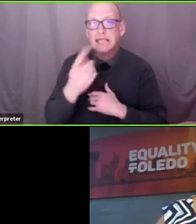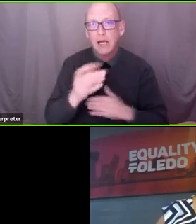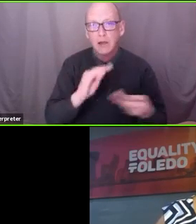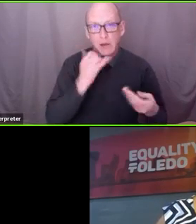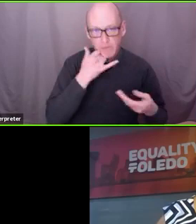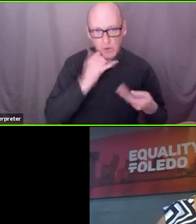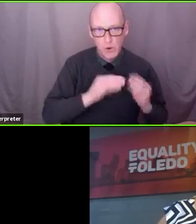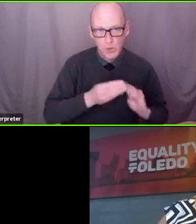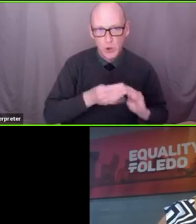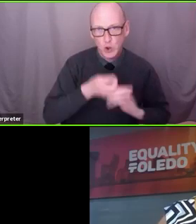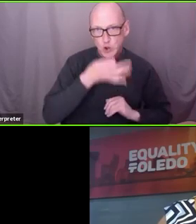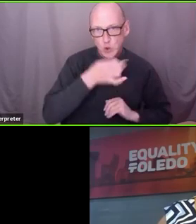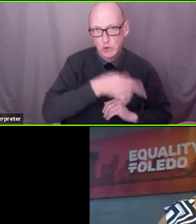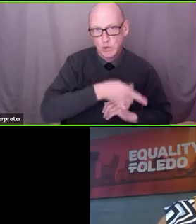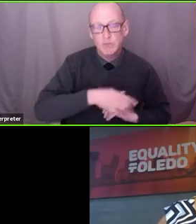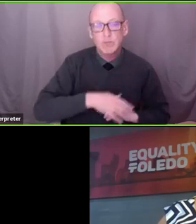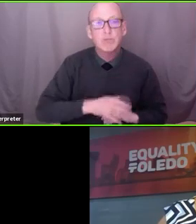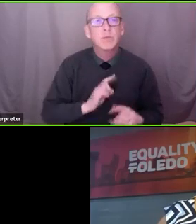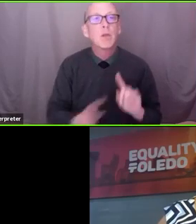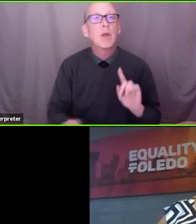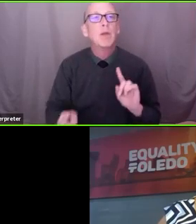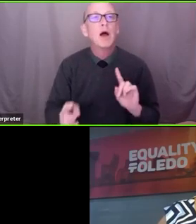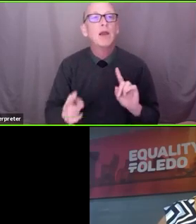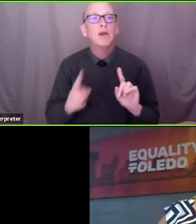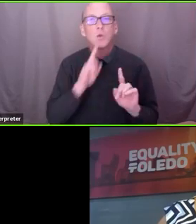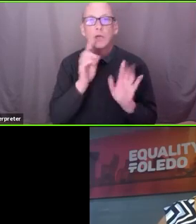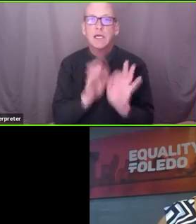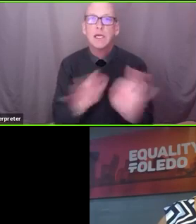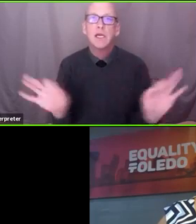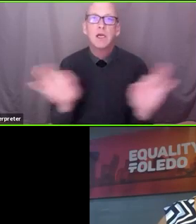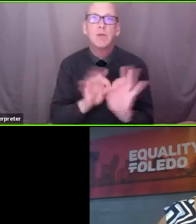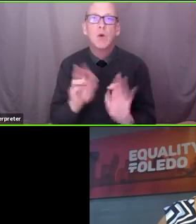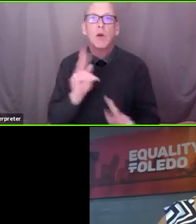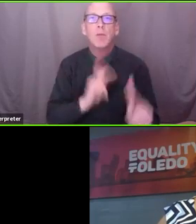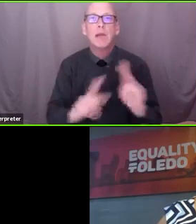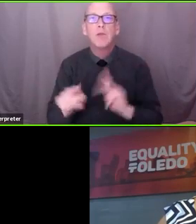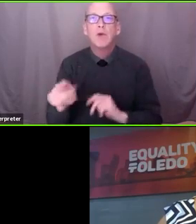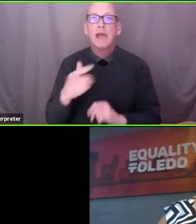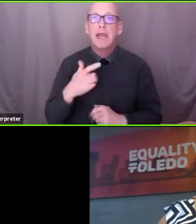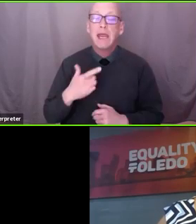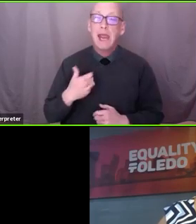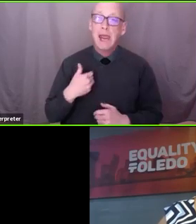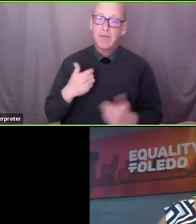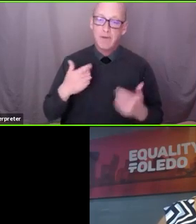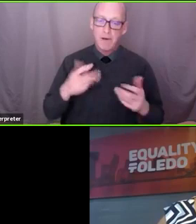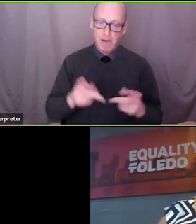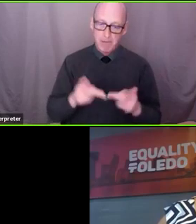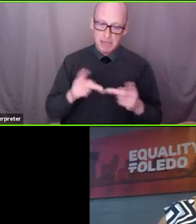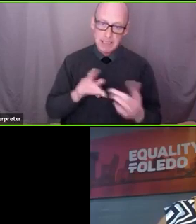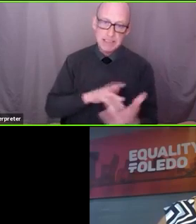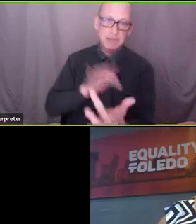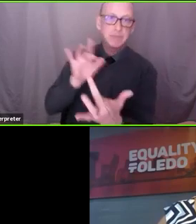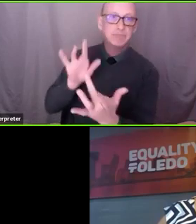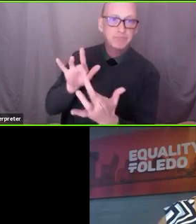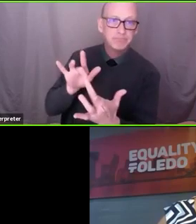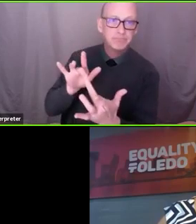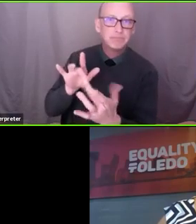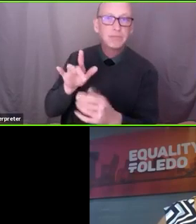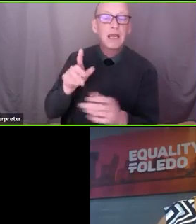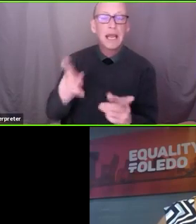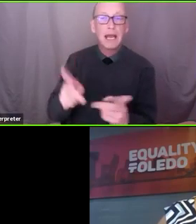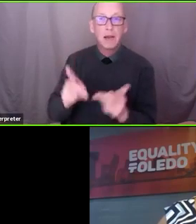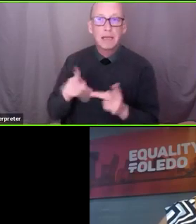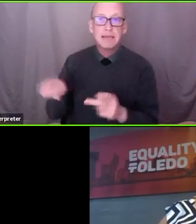moment. But just so important for people to feel like they have a place to reach out to and a place where they